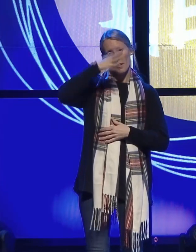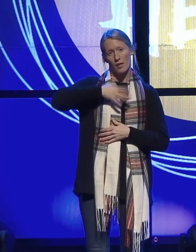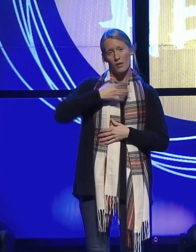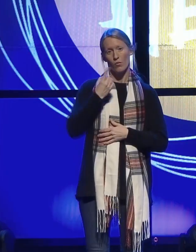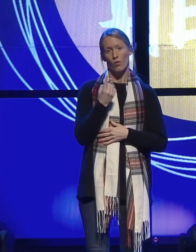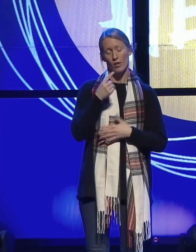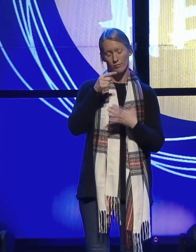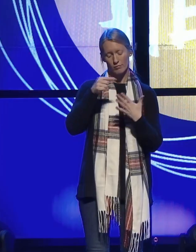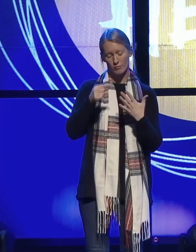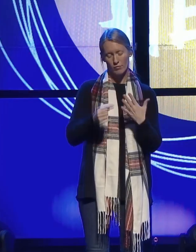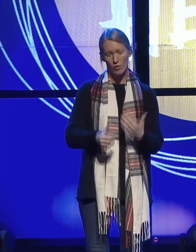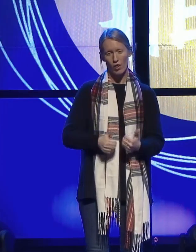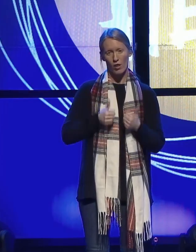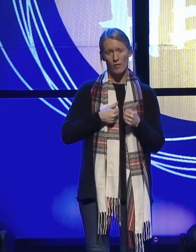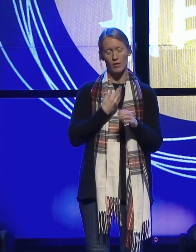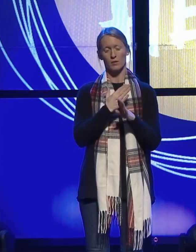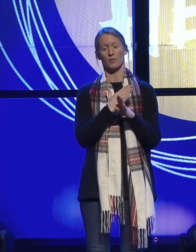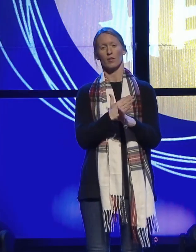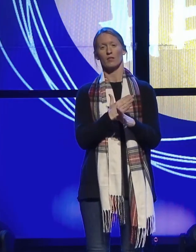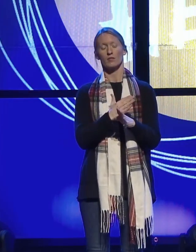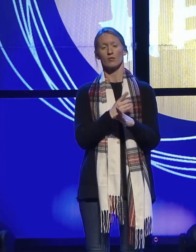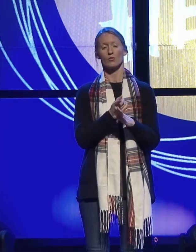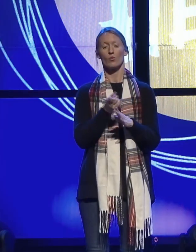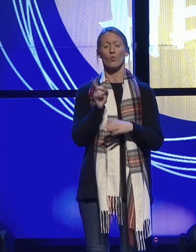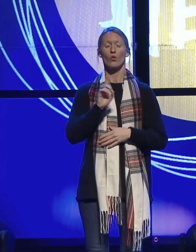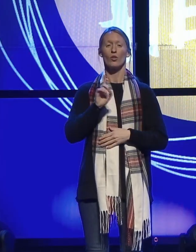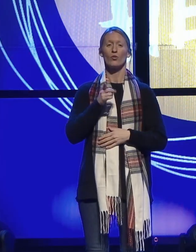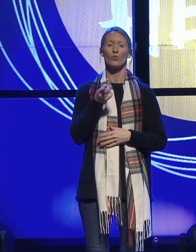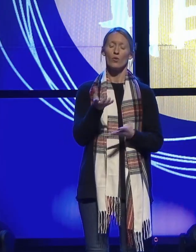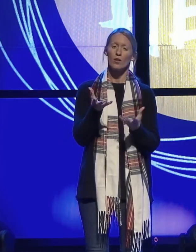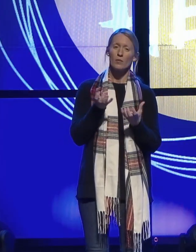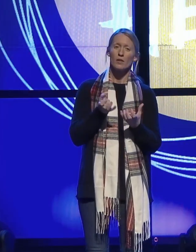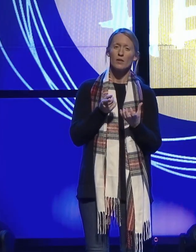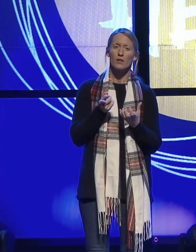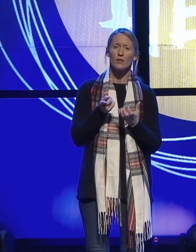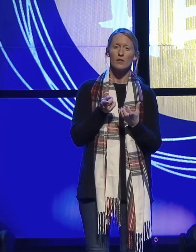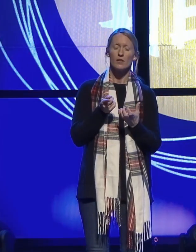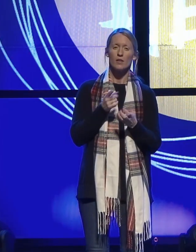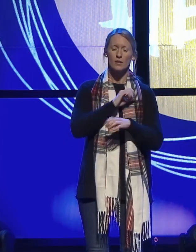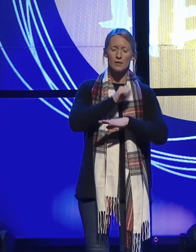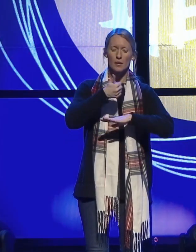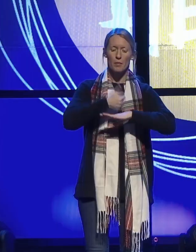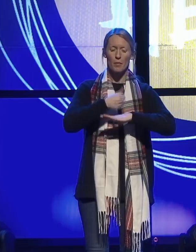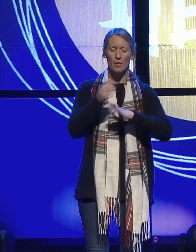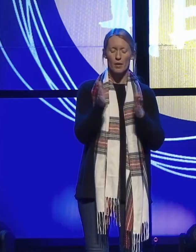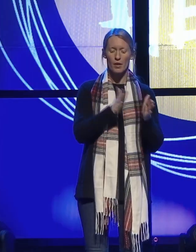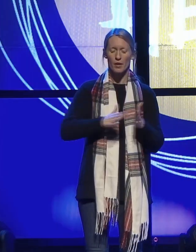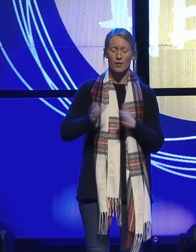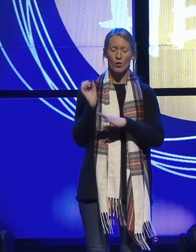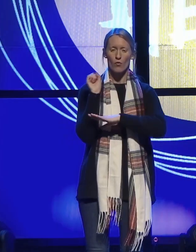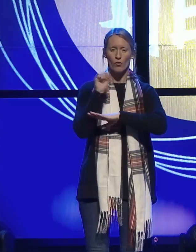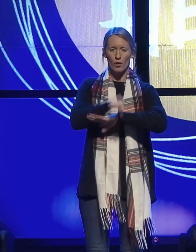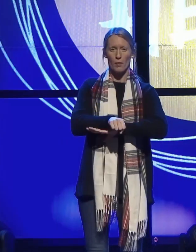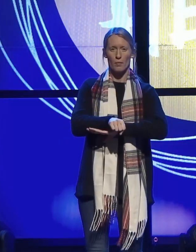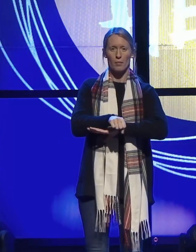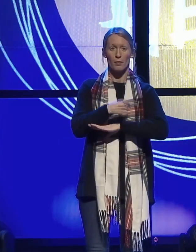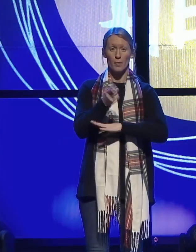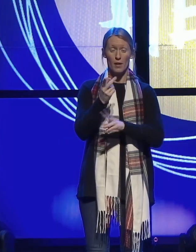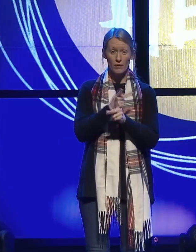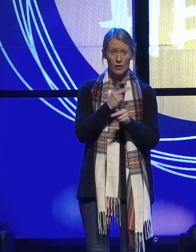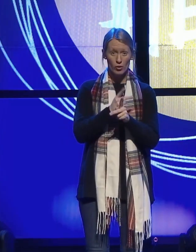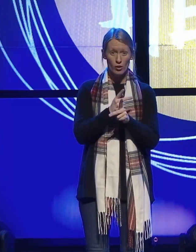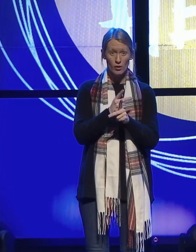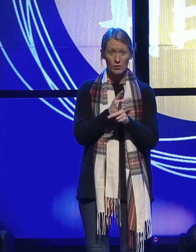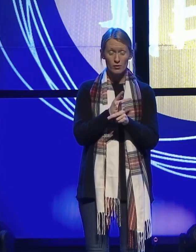your life that's holding you back from where you want to be, and that you create a plan to overcome it. That you figure out, here's the path.